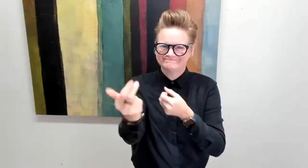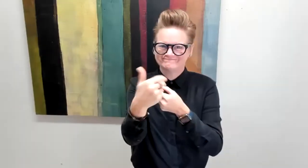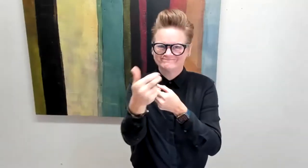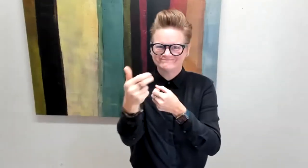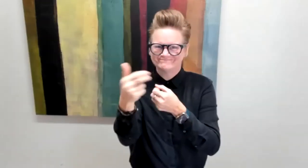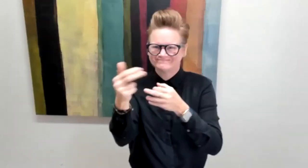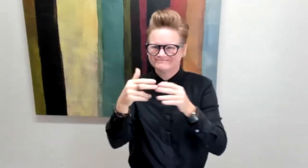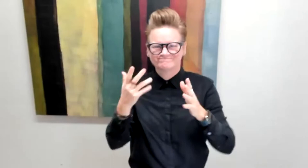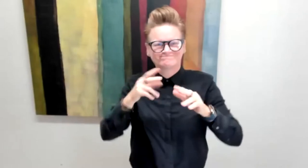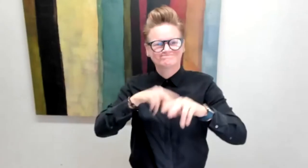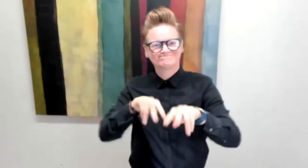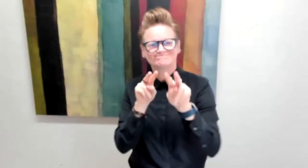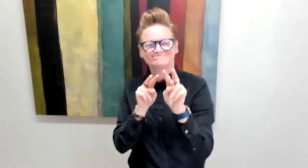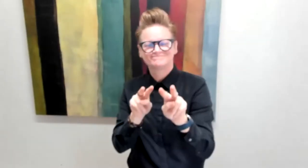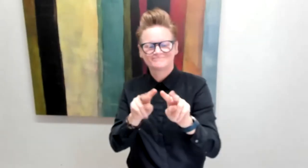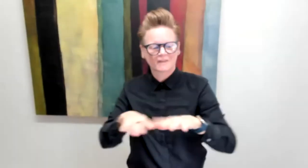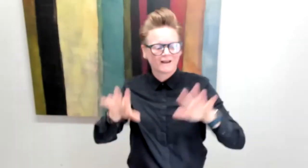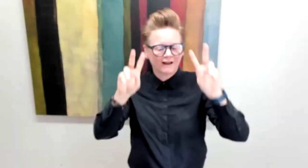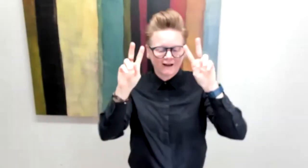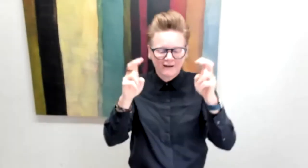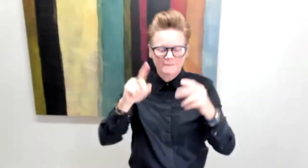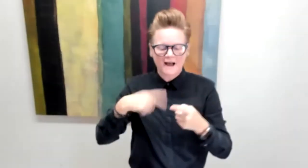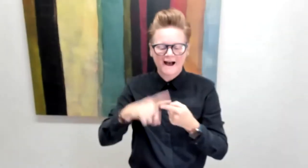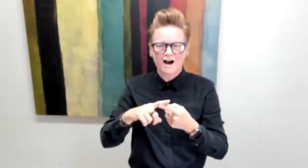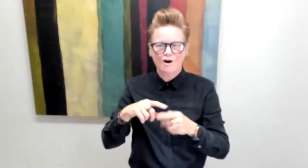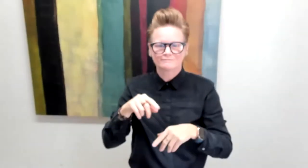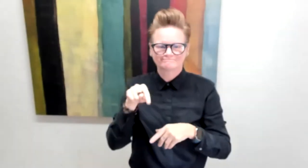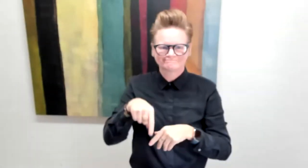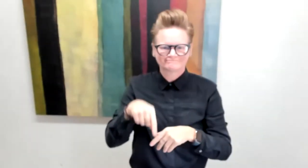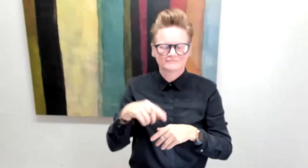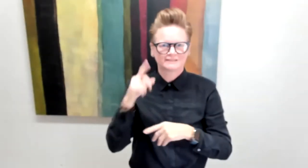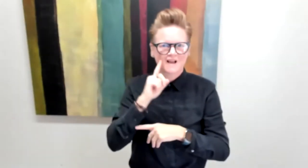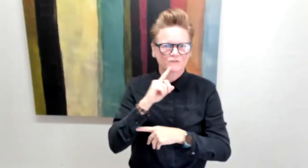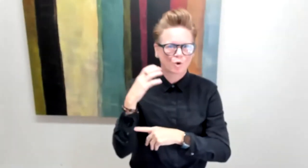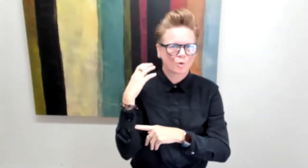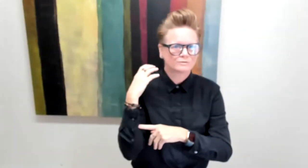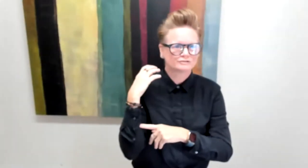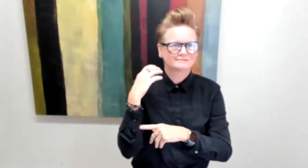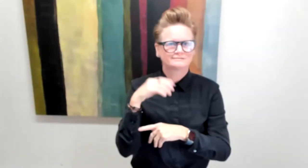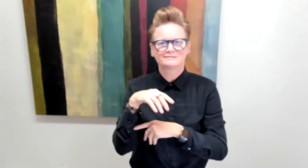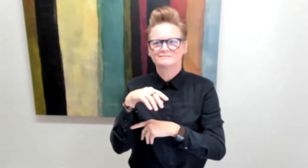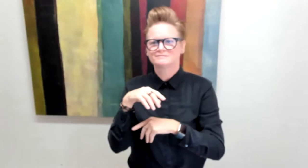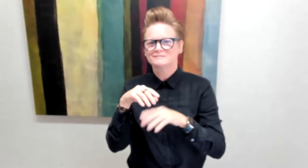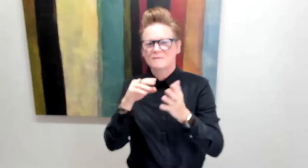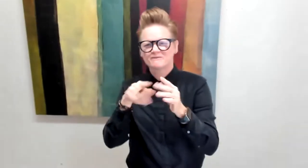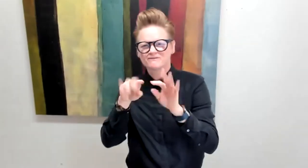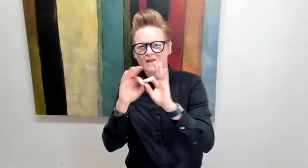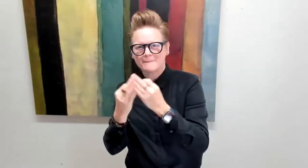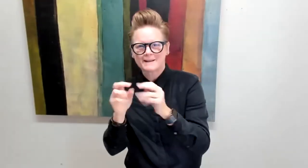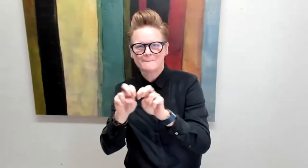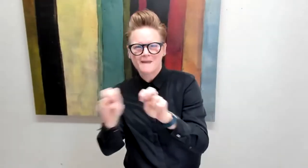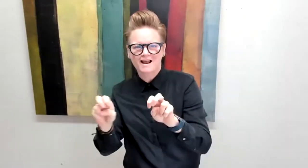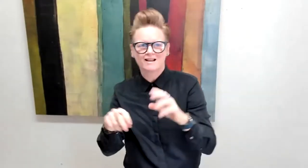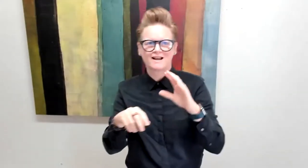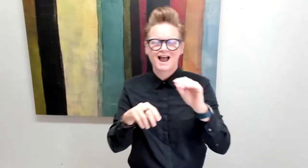for 2022. I'm happy that everybody has joined. This is titled Deaf Coaches.